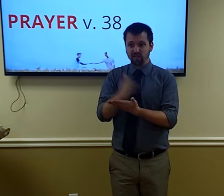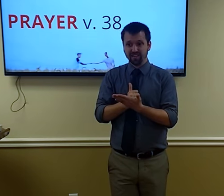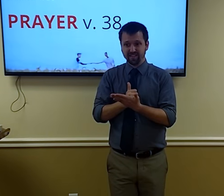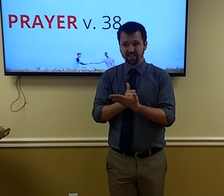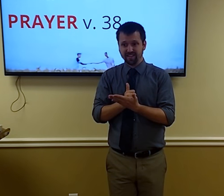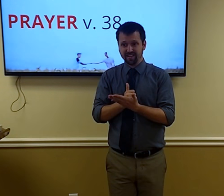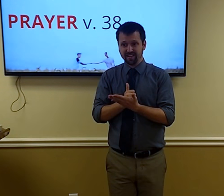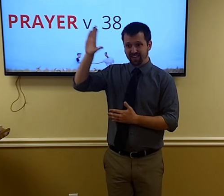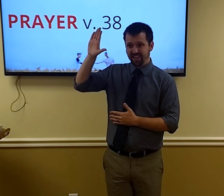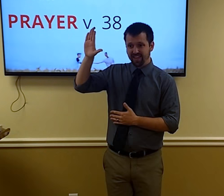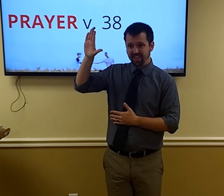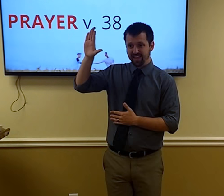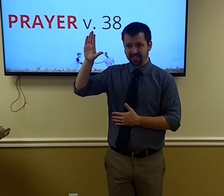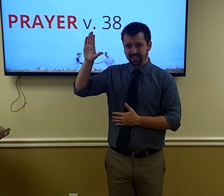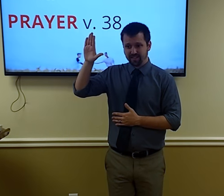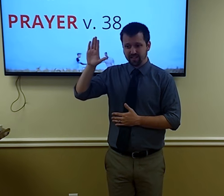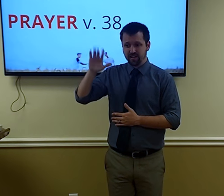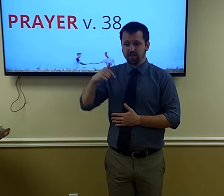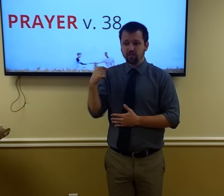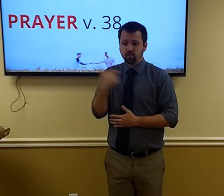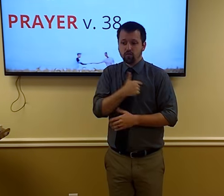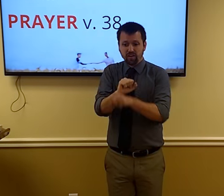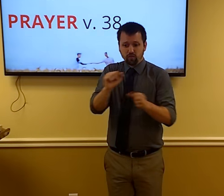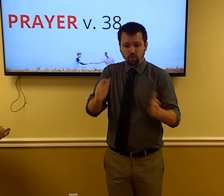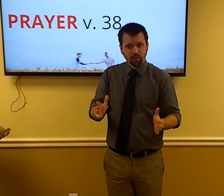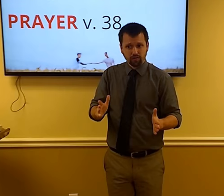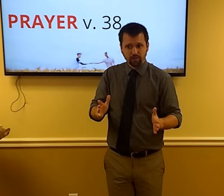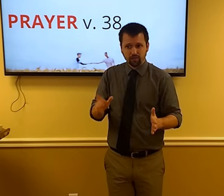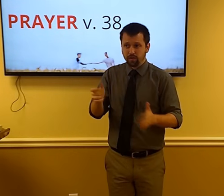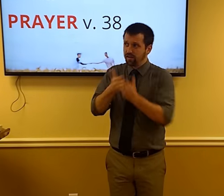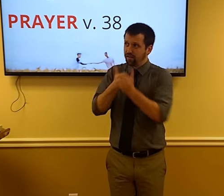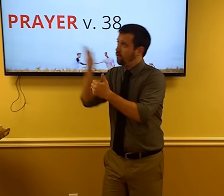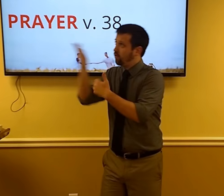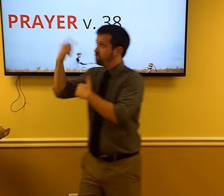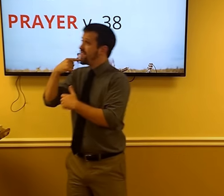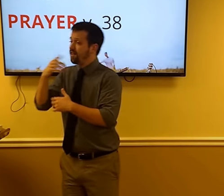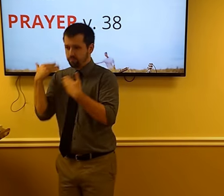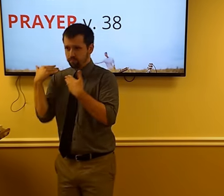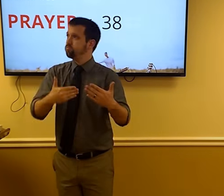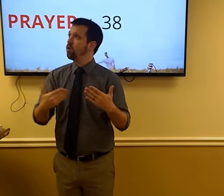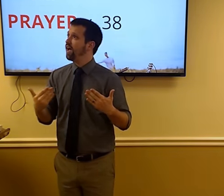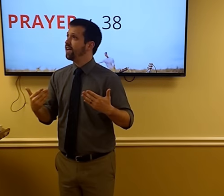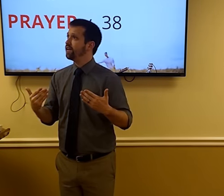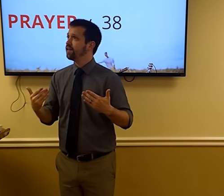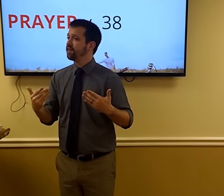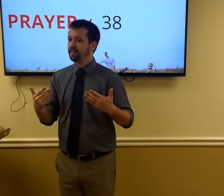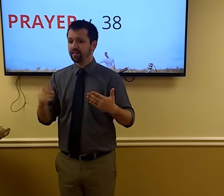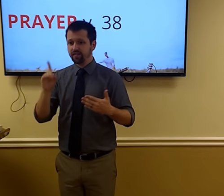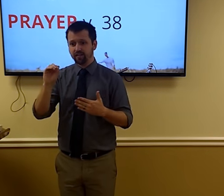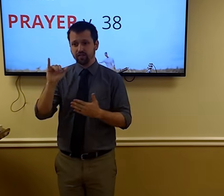harvest. It's His. So, we are the workers. So, we need to follow. He says, go ahead. Do